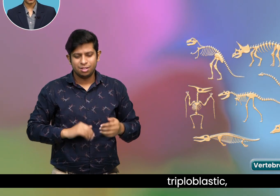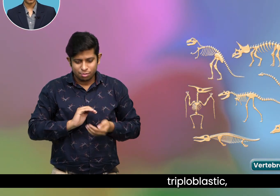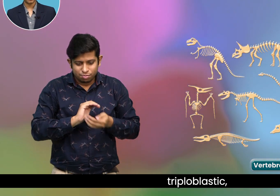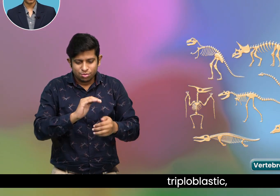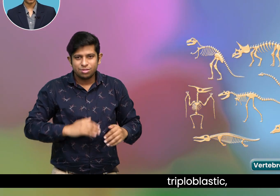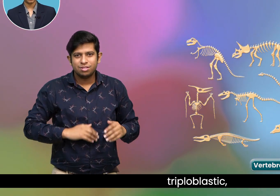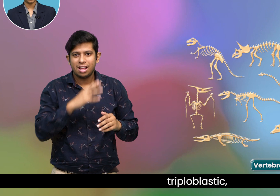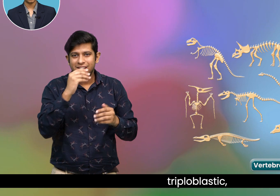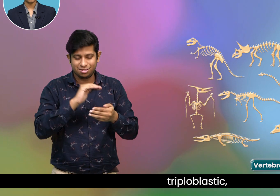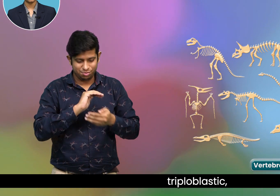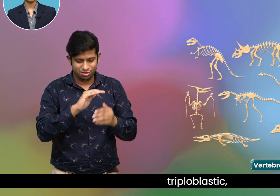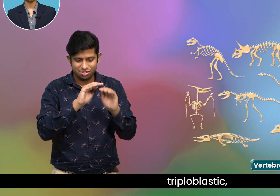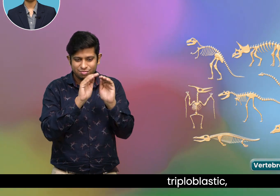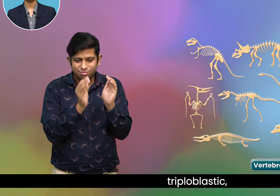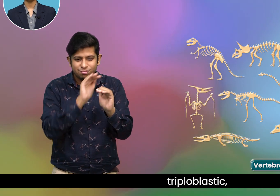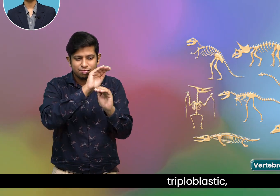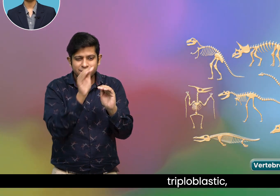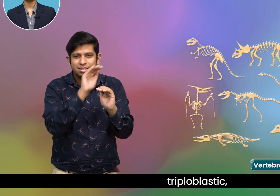triploblastic,